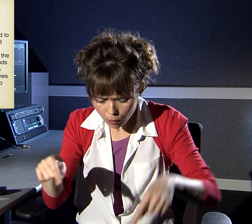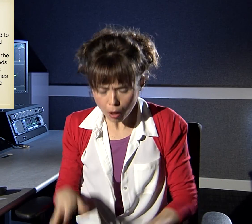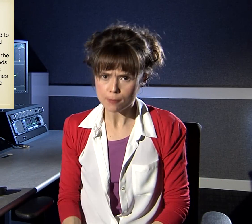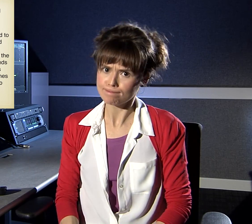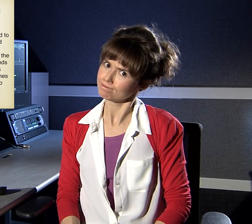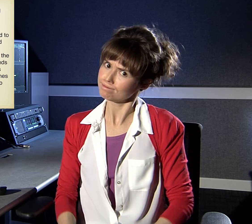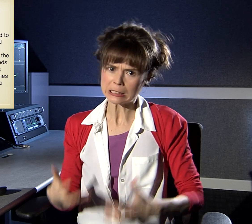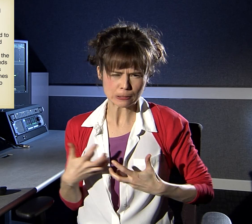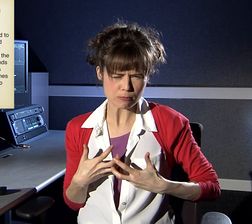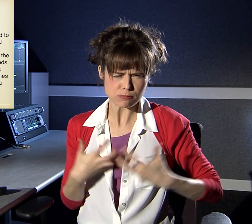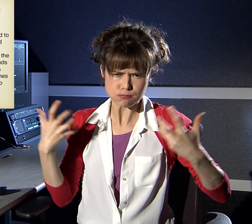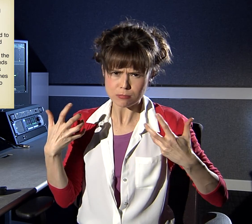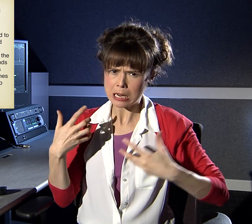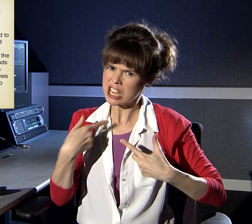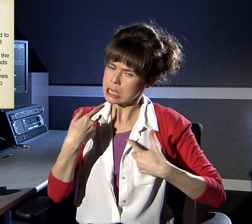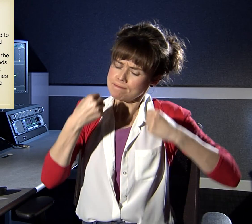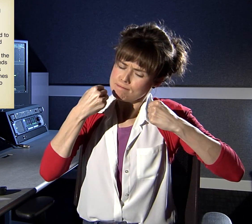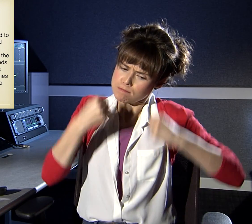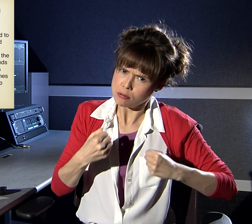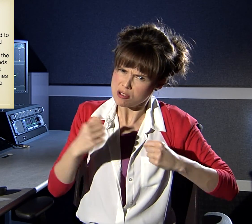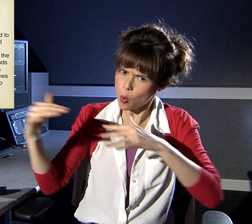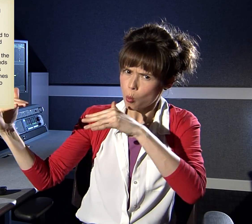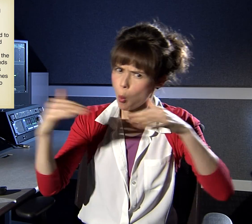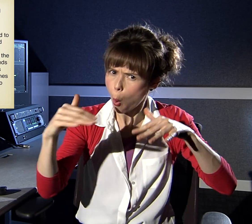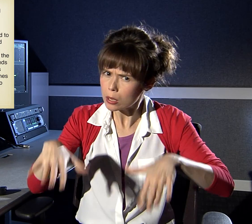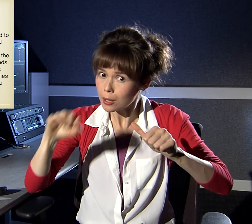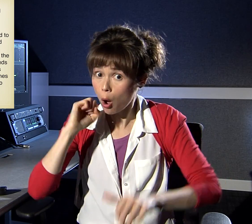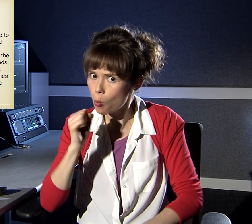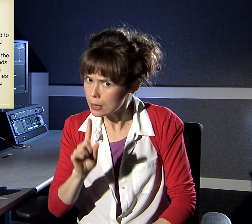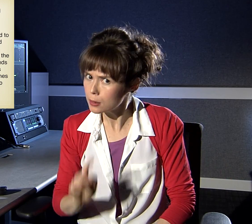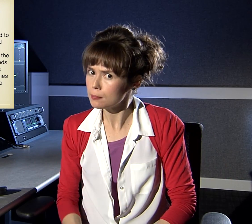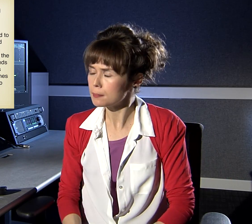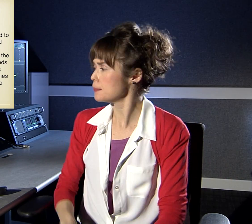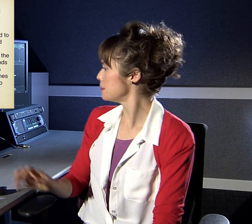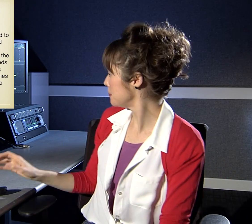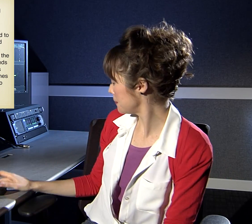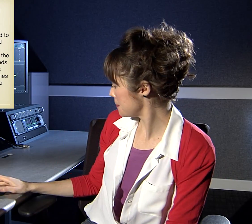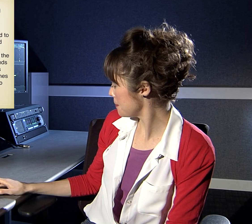When Henry V receives this, he becomes even more determined to go to war.